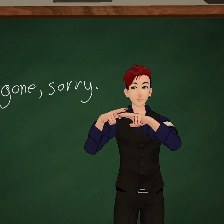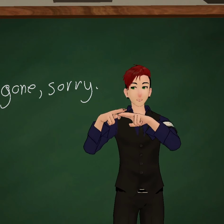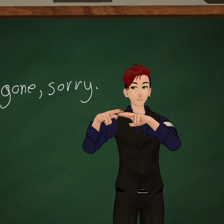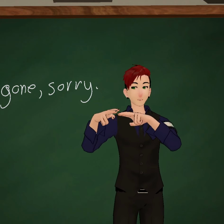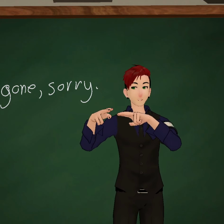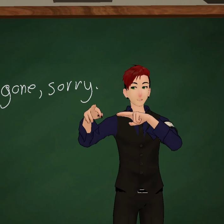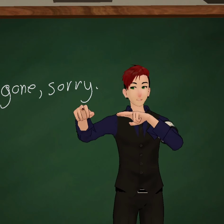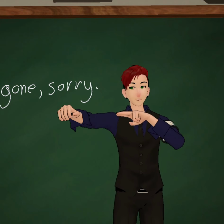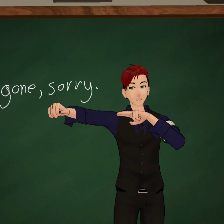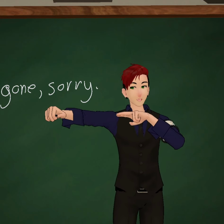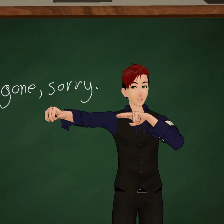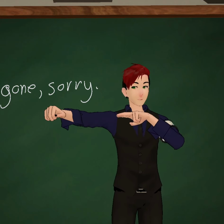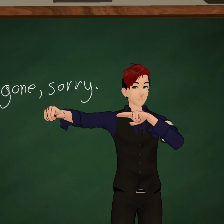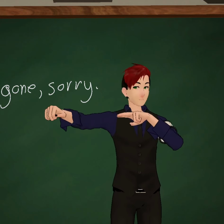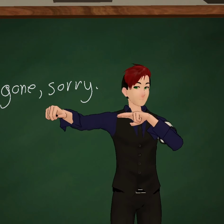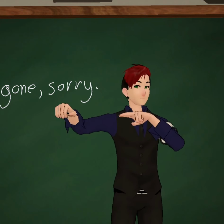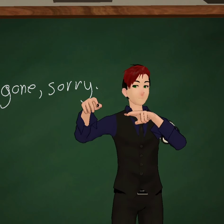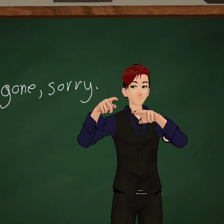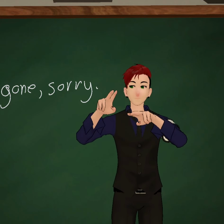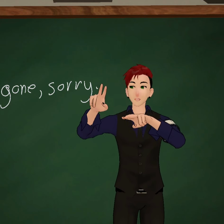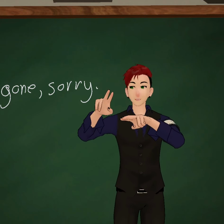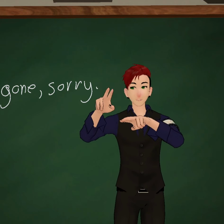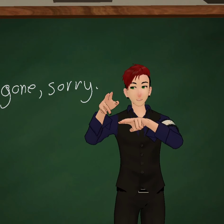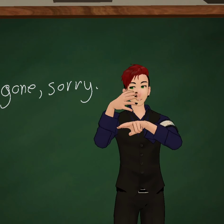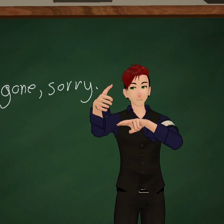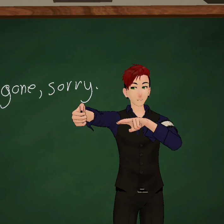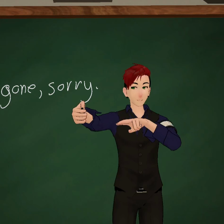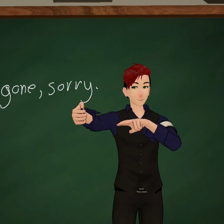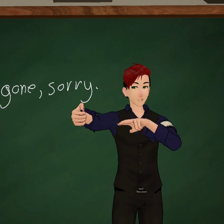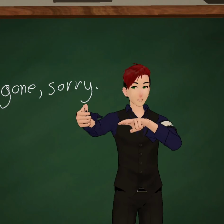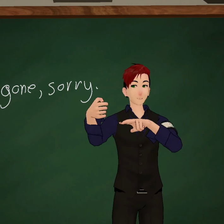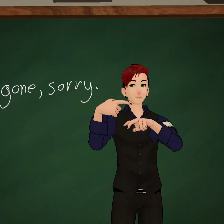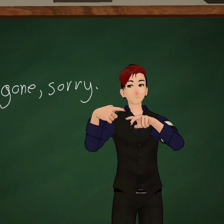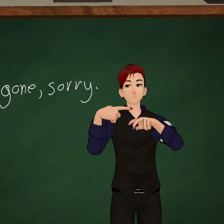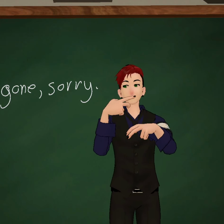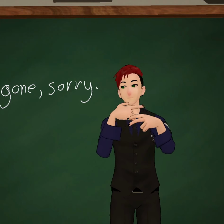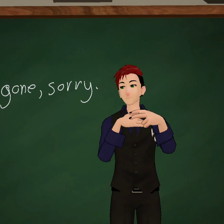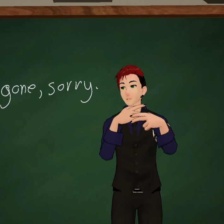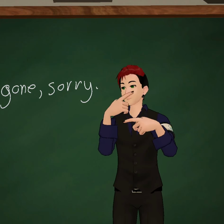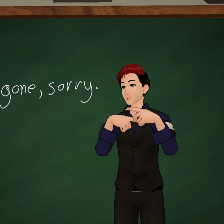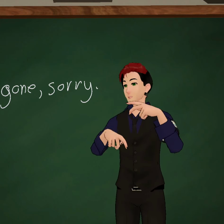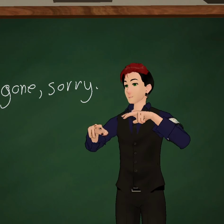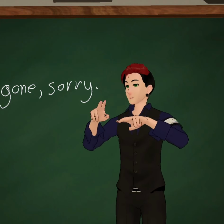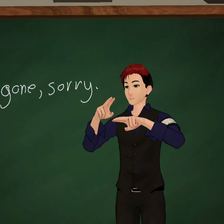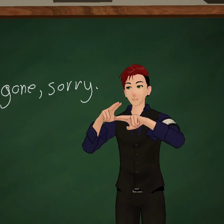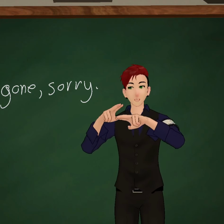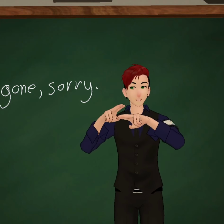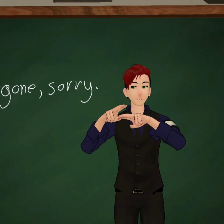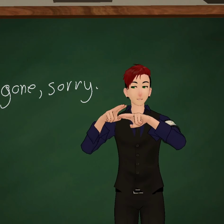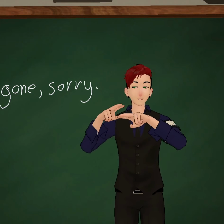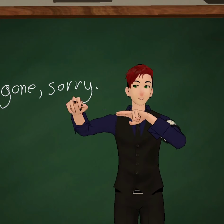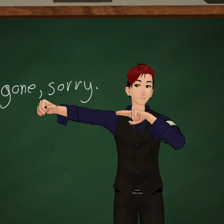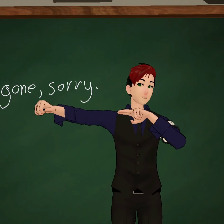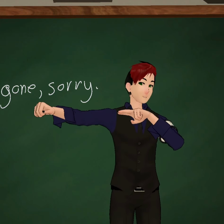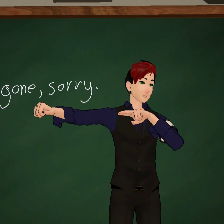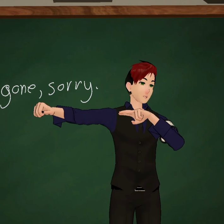sign train gone. I have seen train gone, but I typically sign just the train is